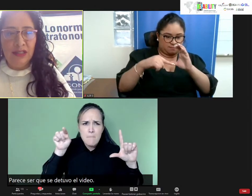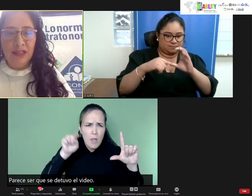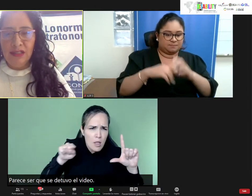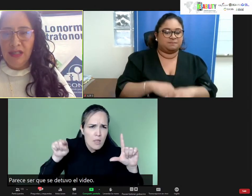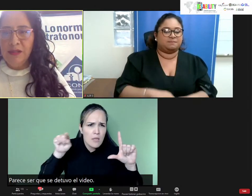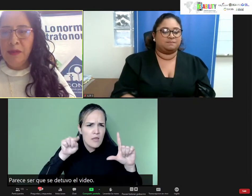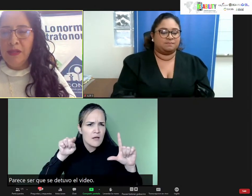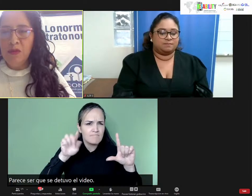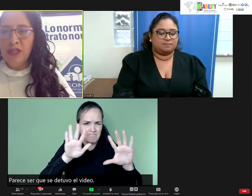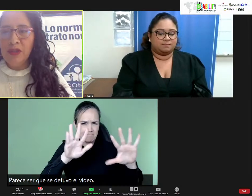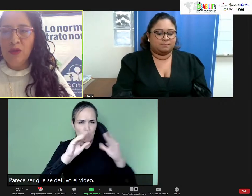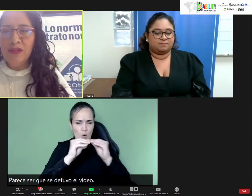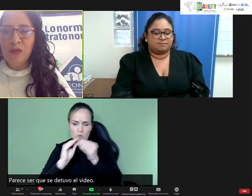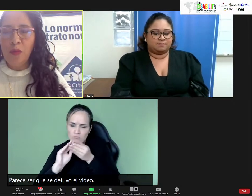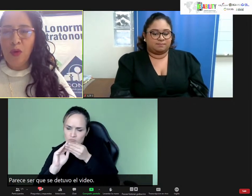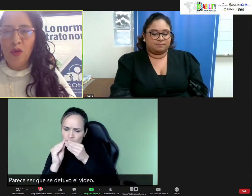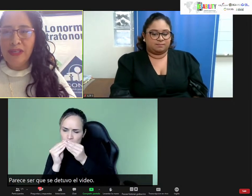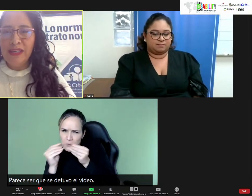video okay